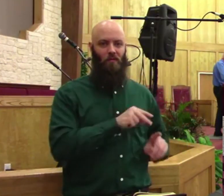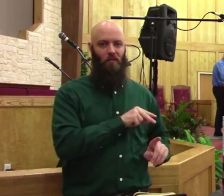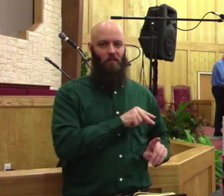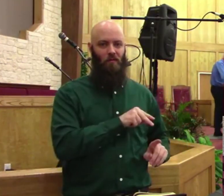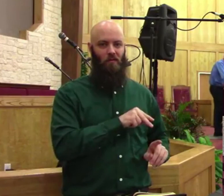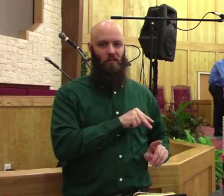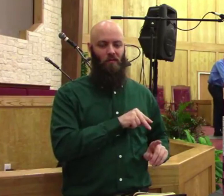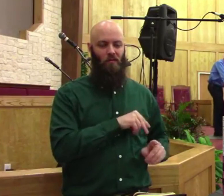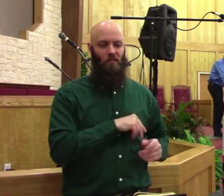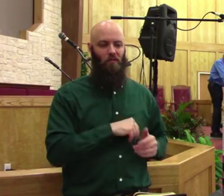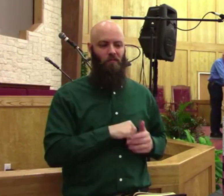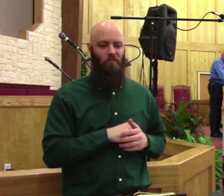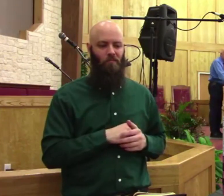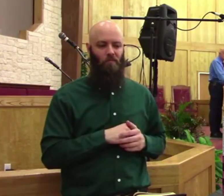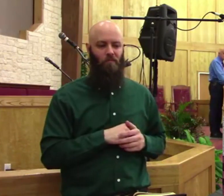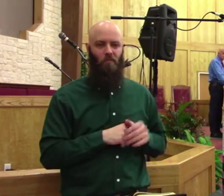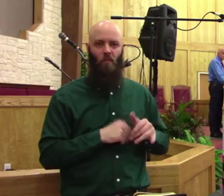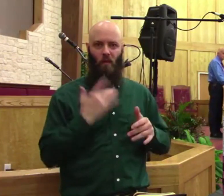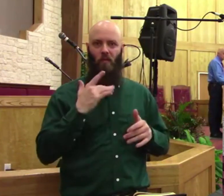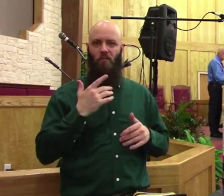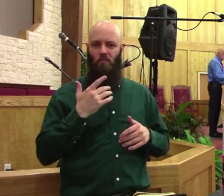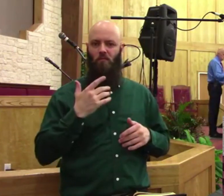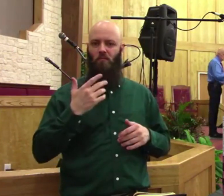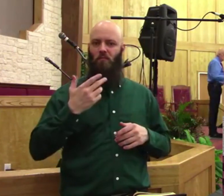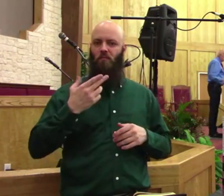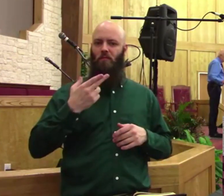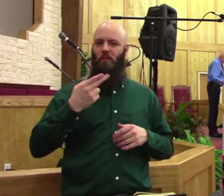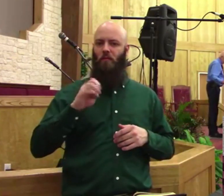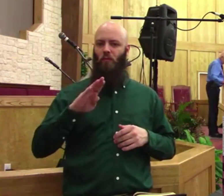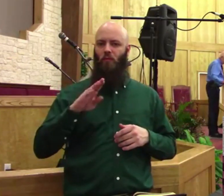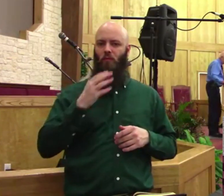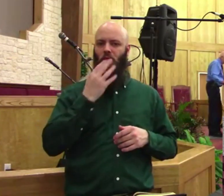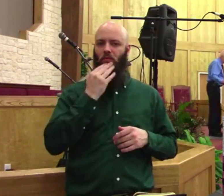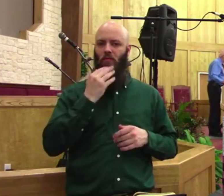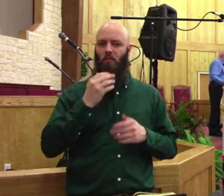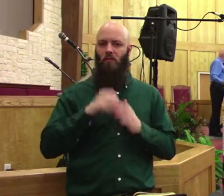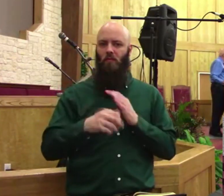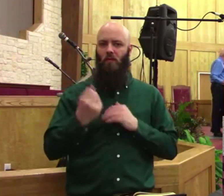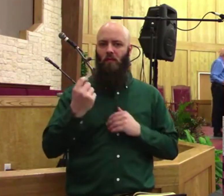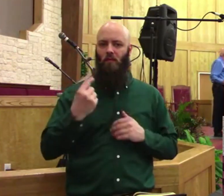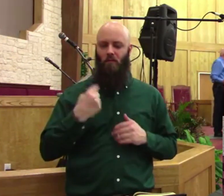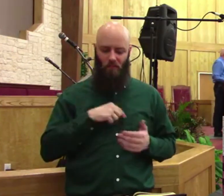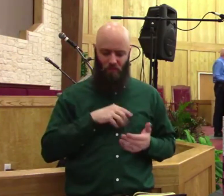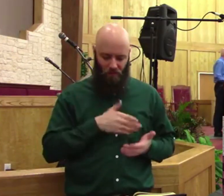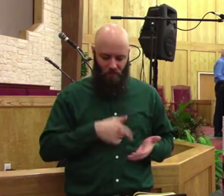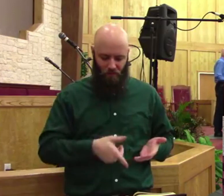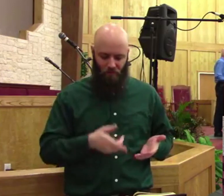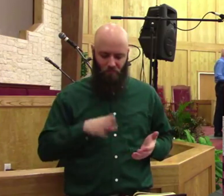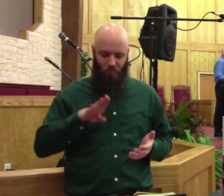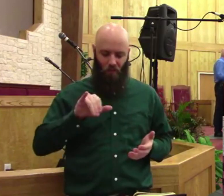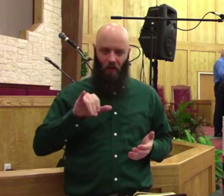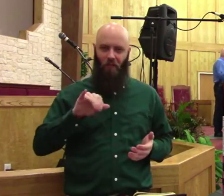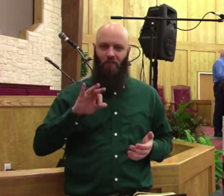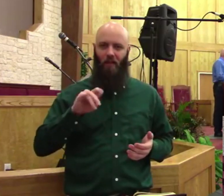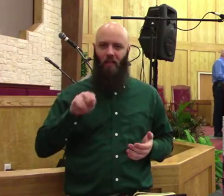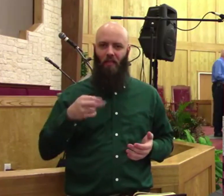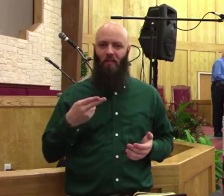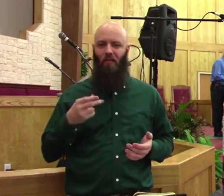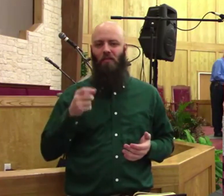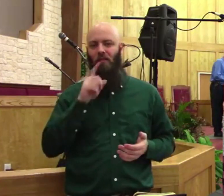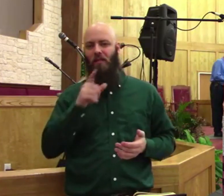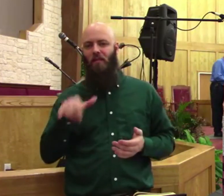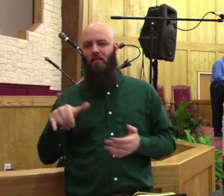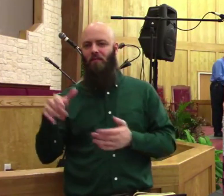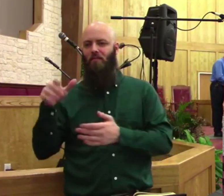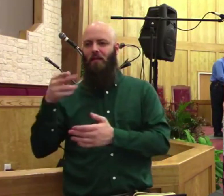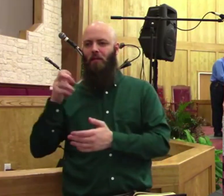That's why Hebrews 11, we sang by faith, a kind of a summary of